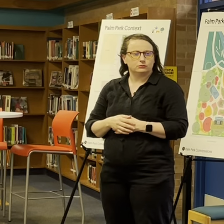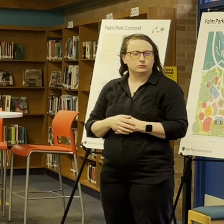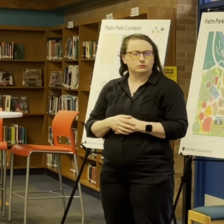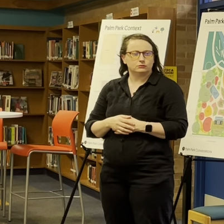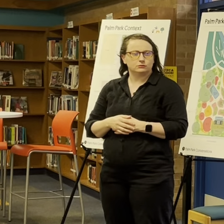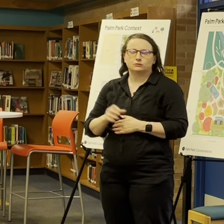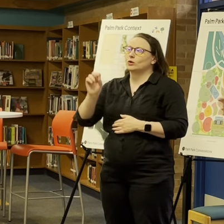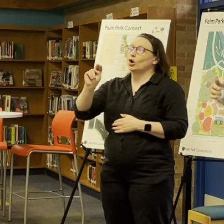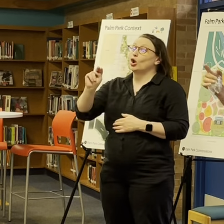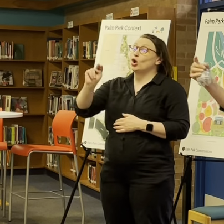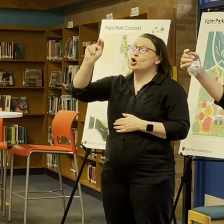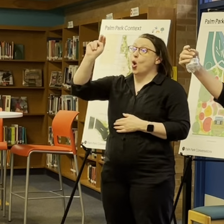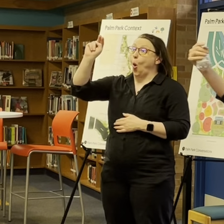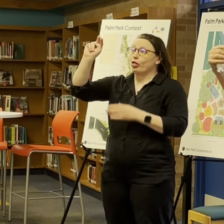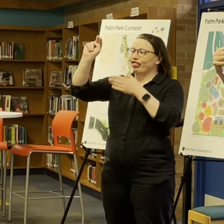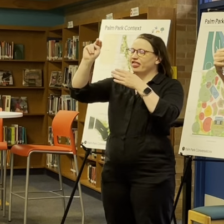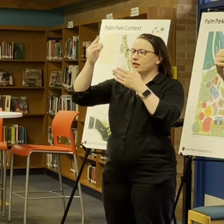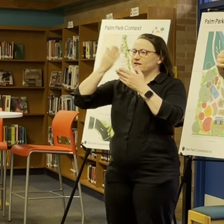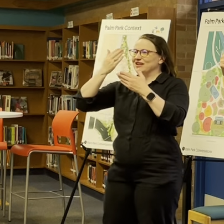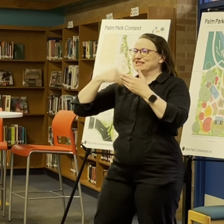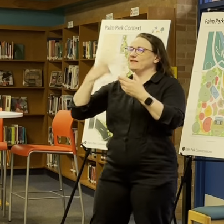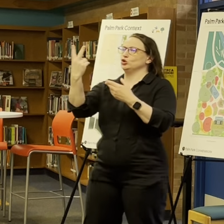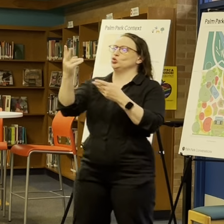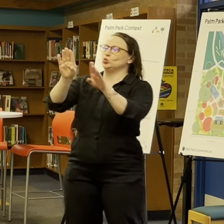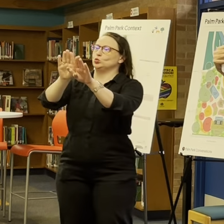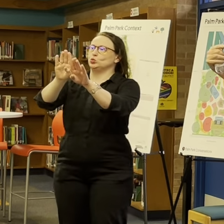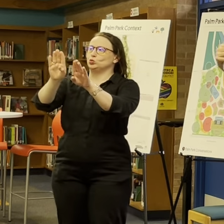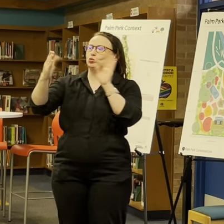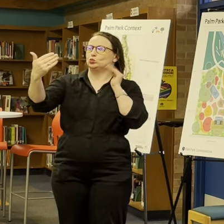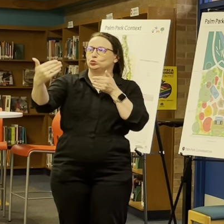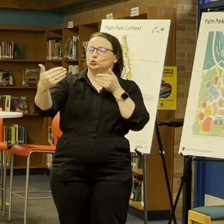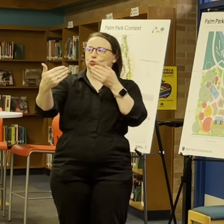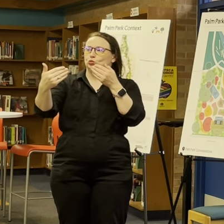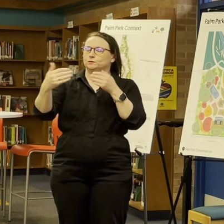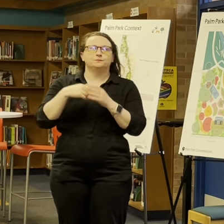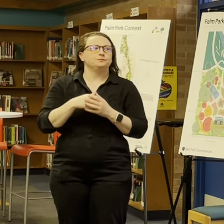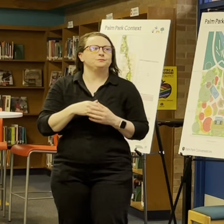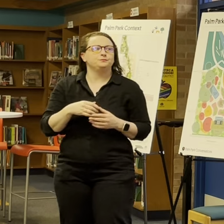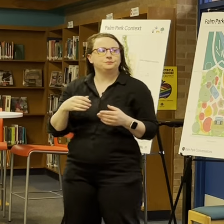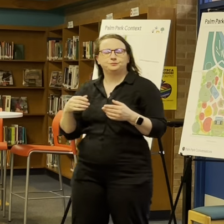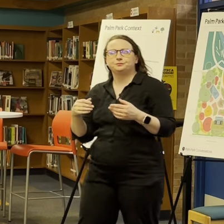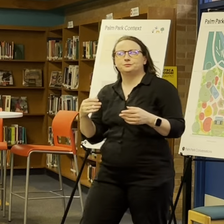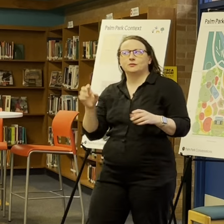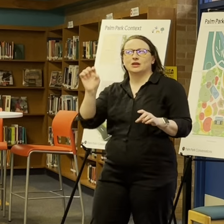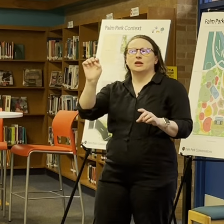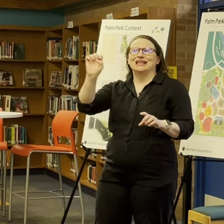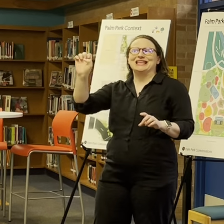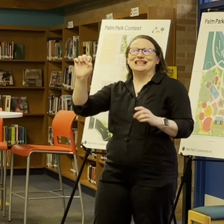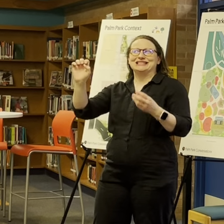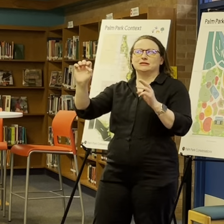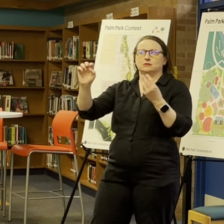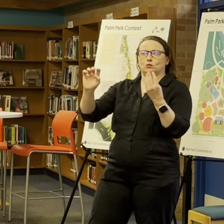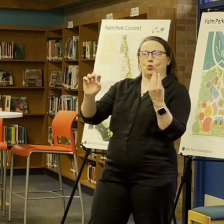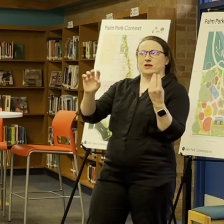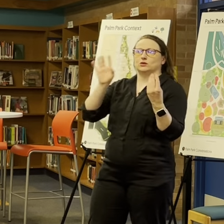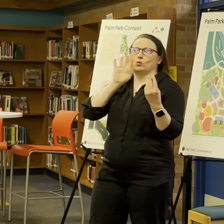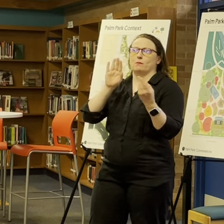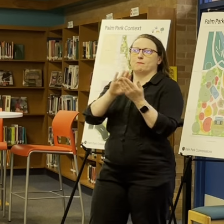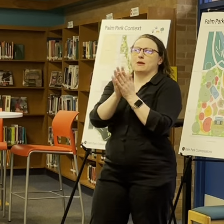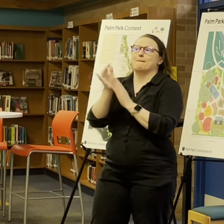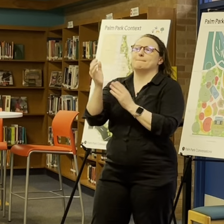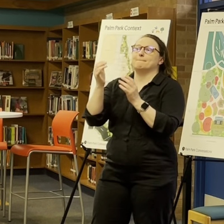So the north side would be, there are two doors on east and west side, and those would be for individual bathrooms. And then on the